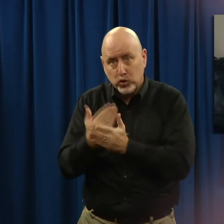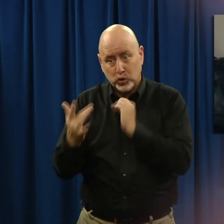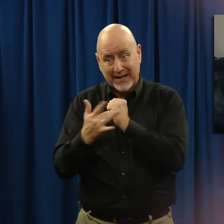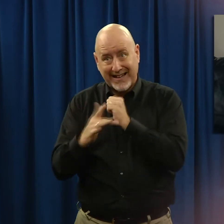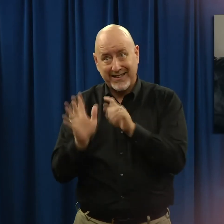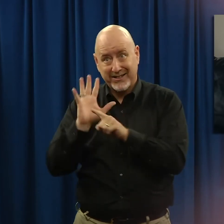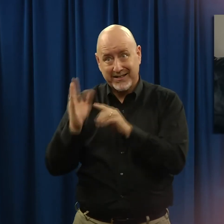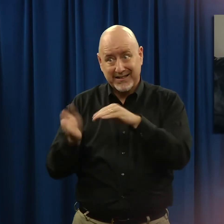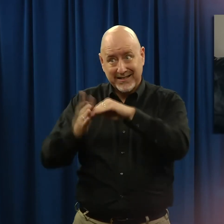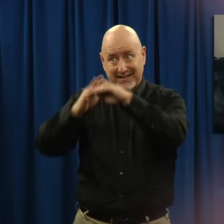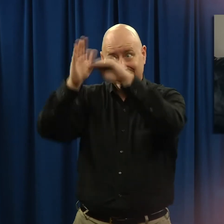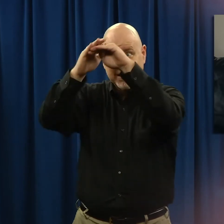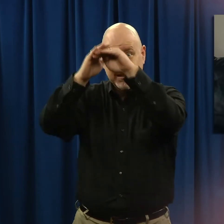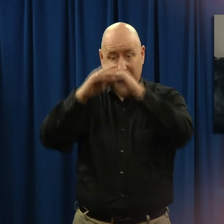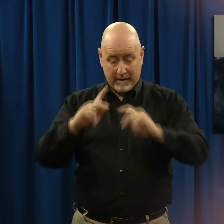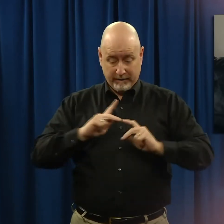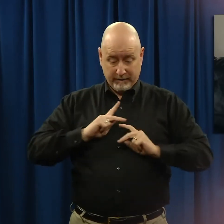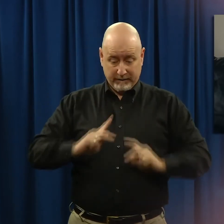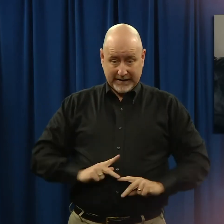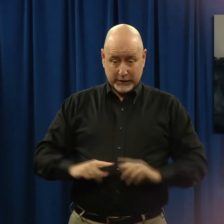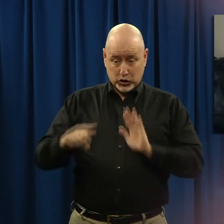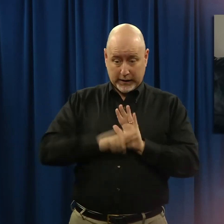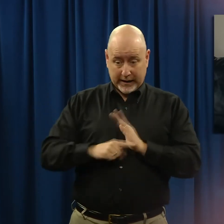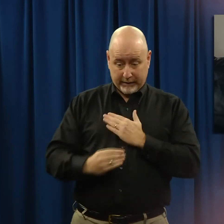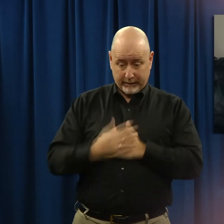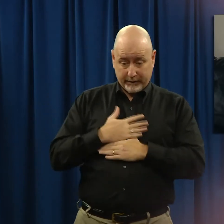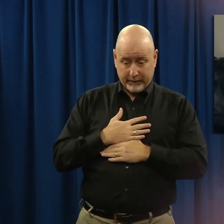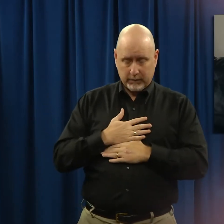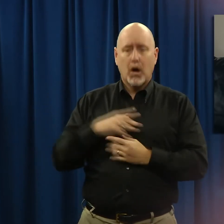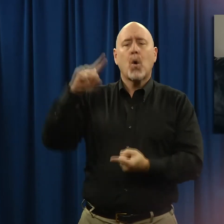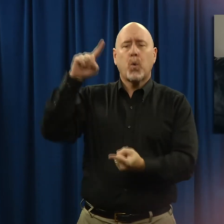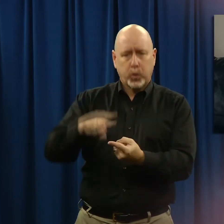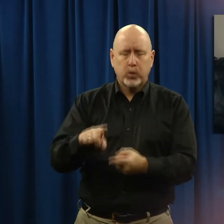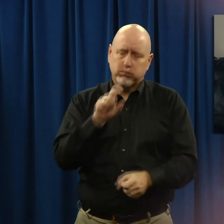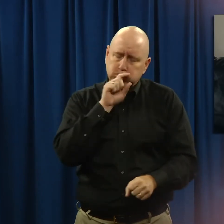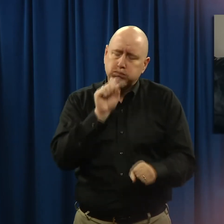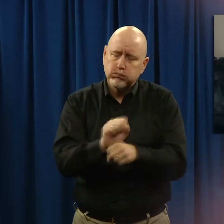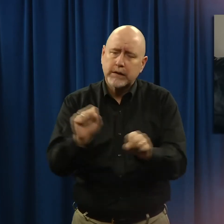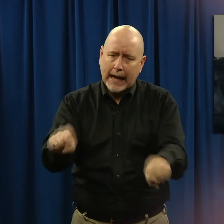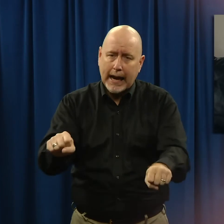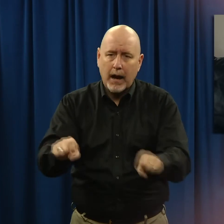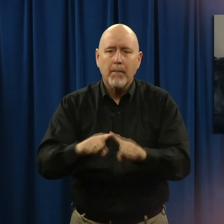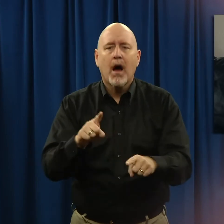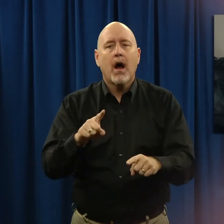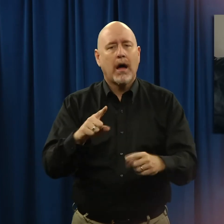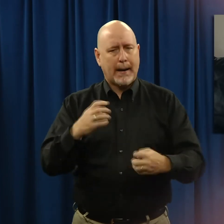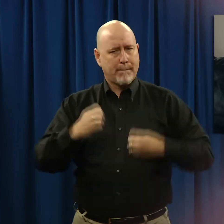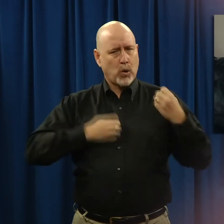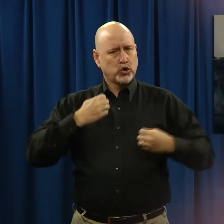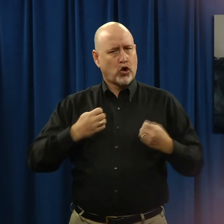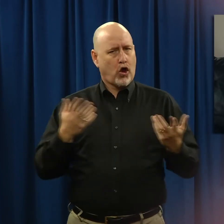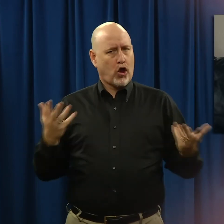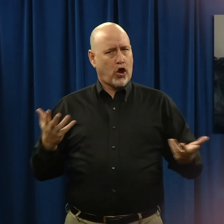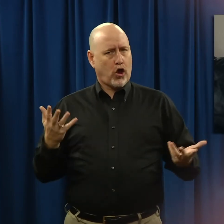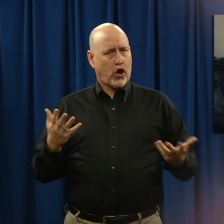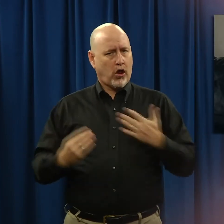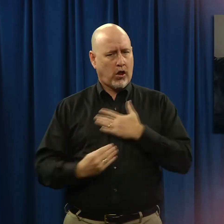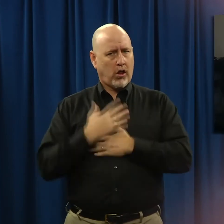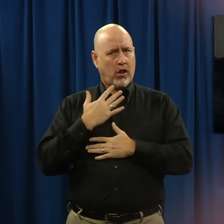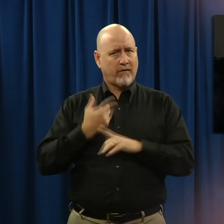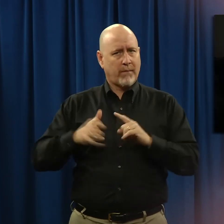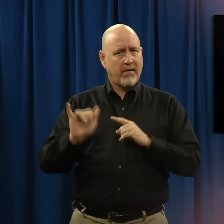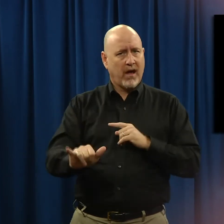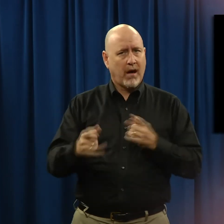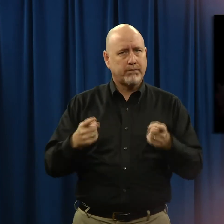physical consequences of abortion that are negative could be reduced. But what about the emotional consequences and